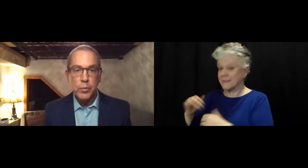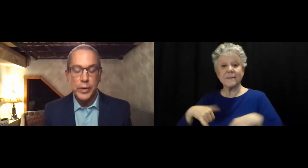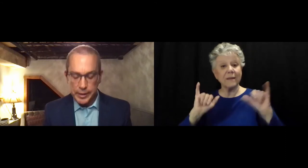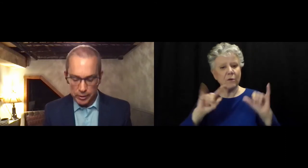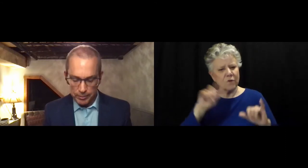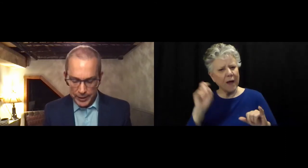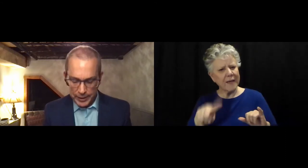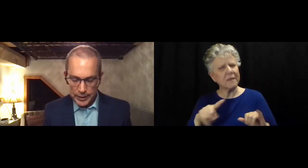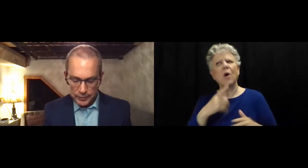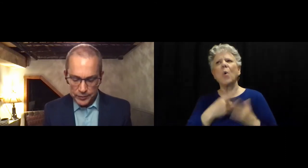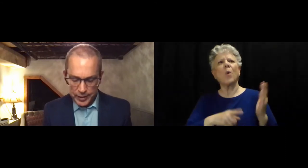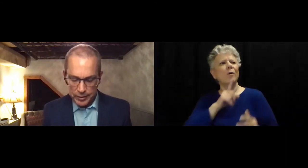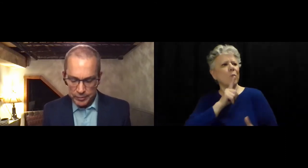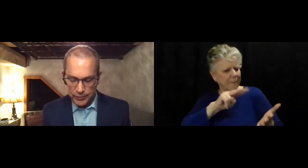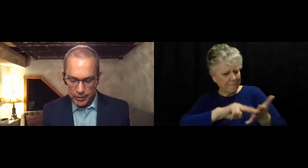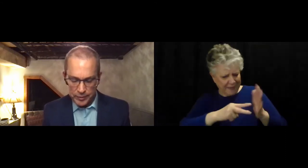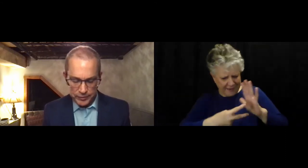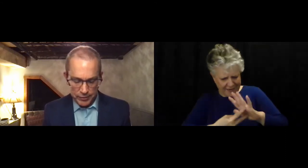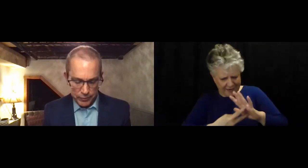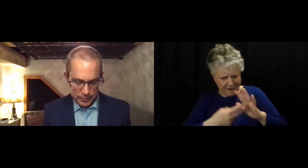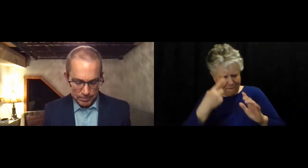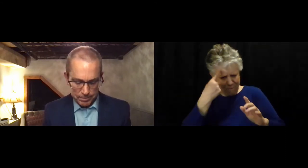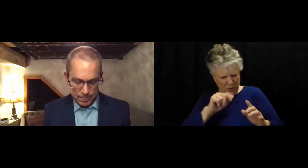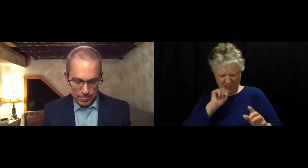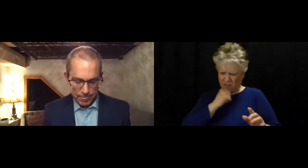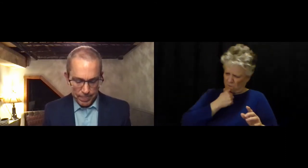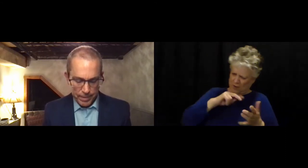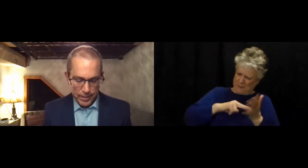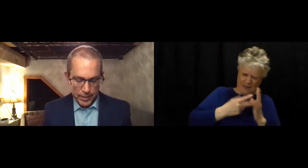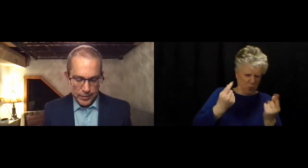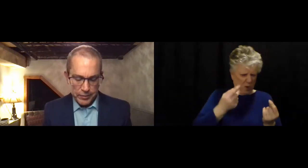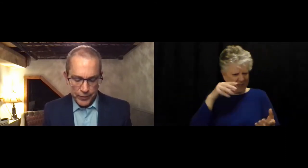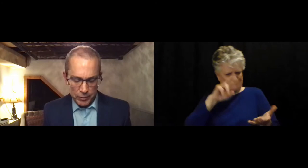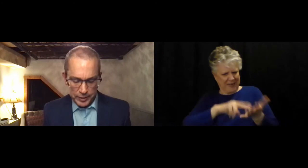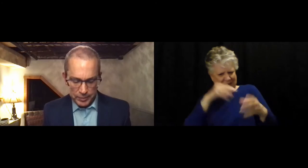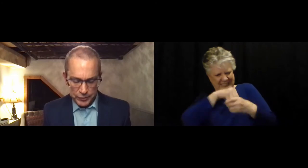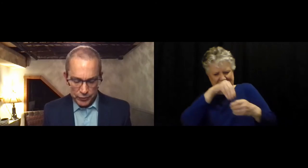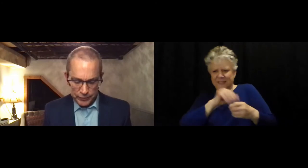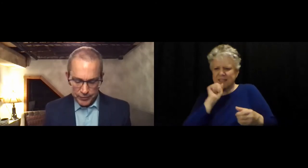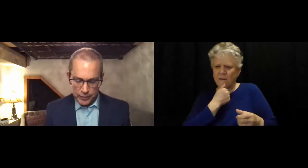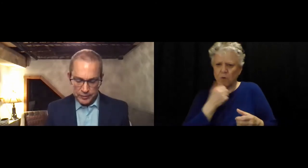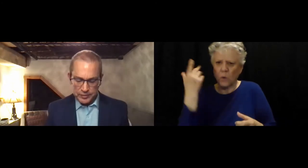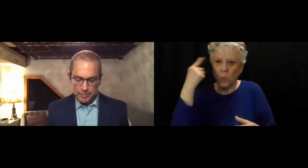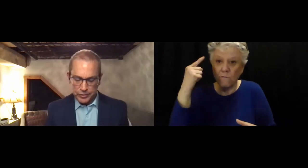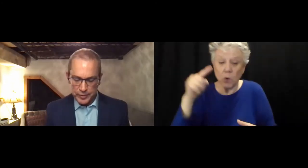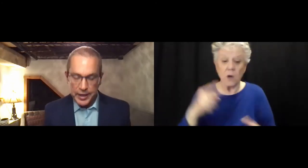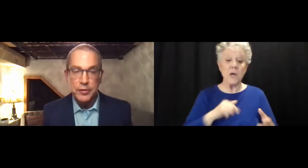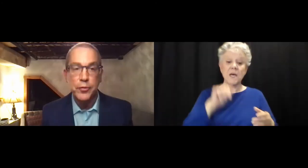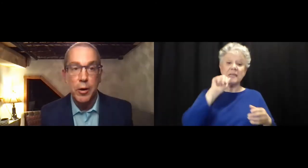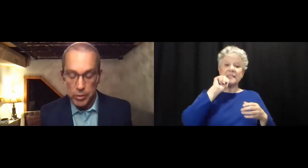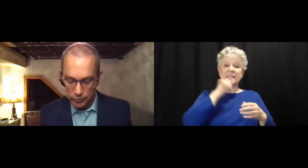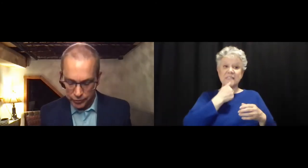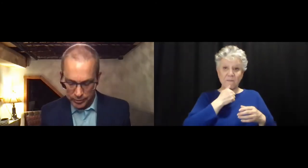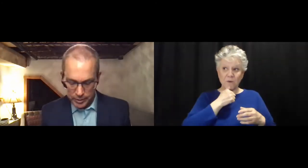what real meaning is there to be found in suffering? The confounding mystery of suffering is especially the